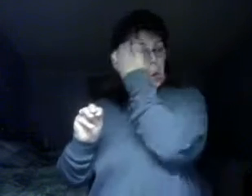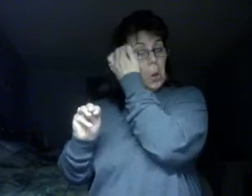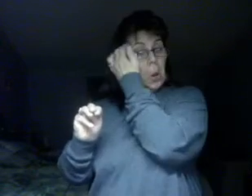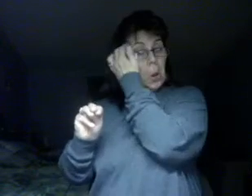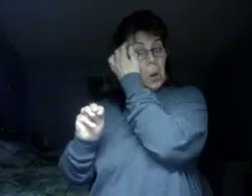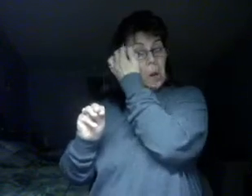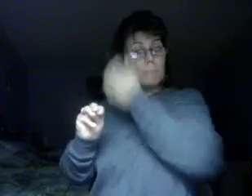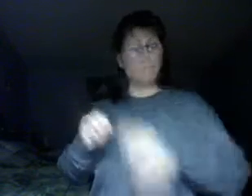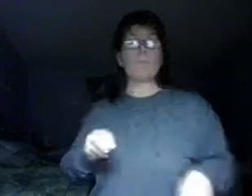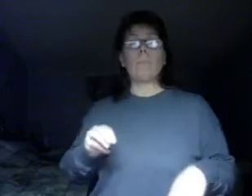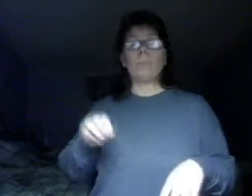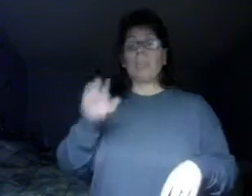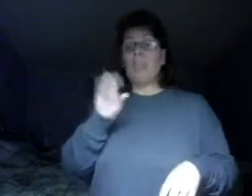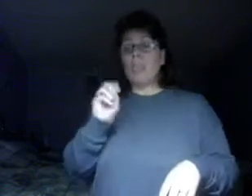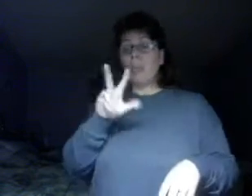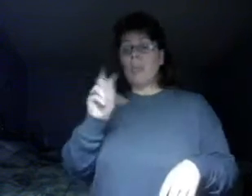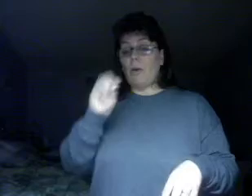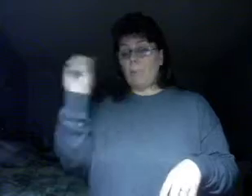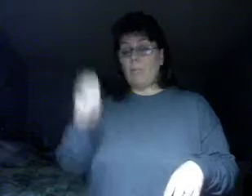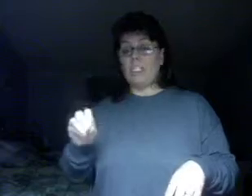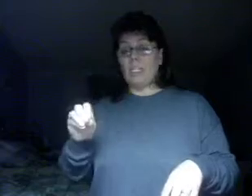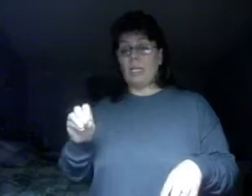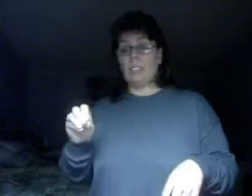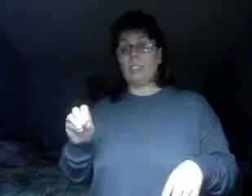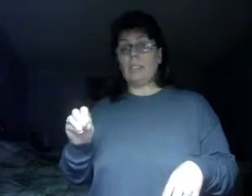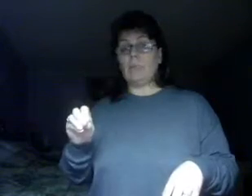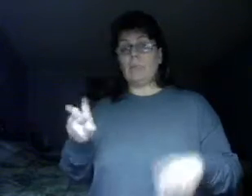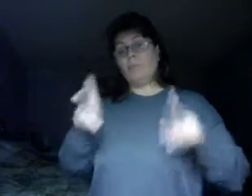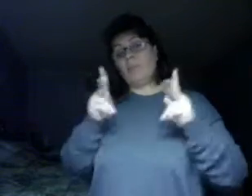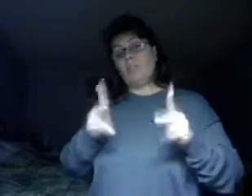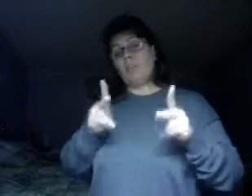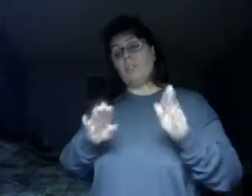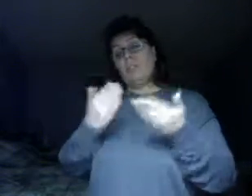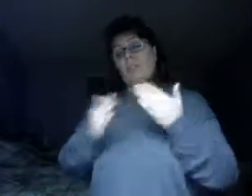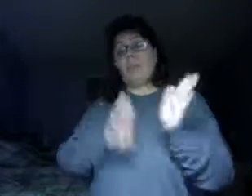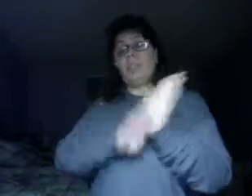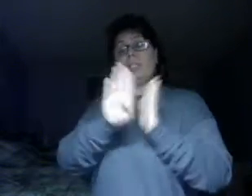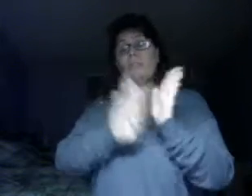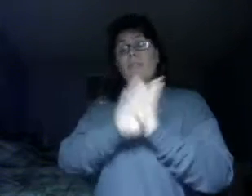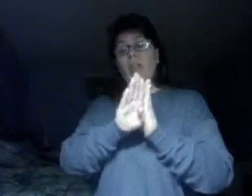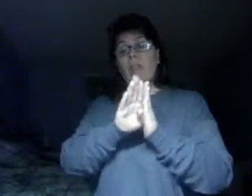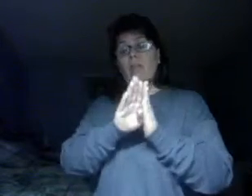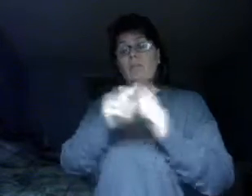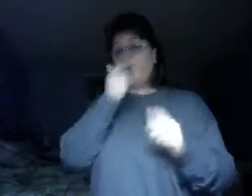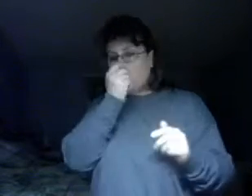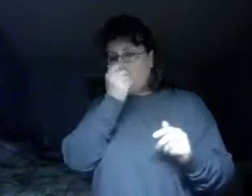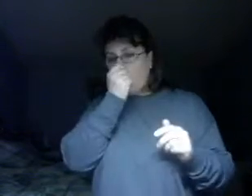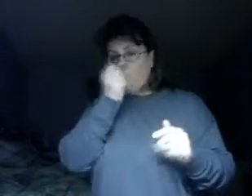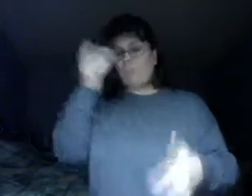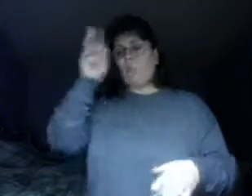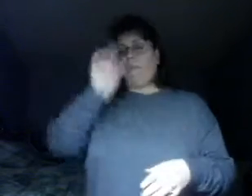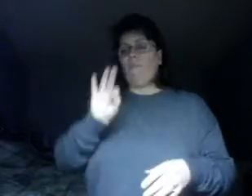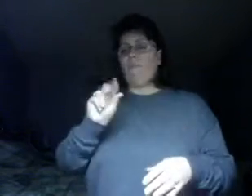In about 30% of the population, persons may develop cold or flu-like symptoms, such as a low